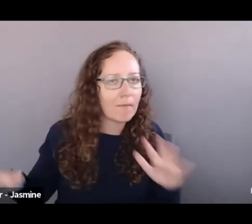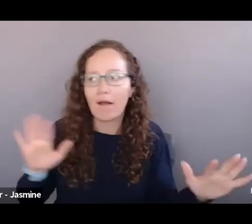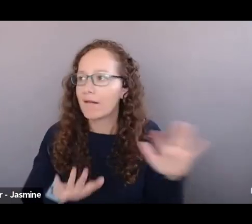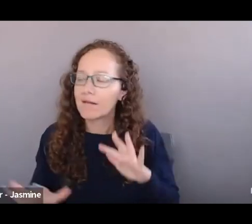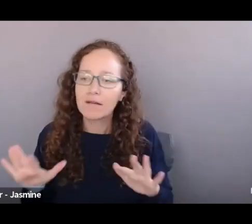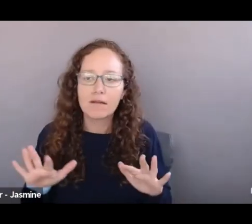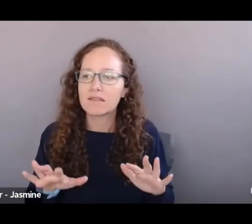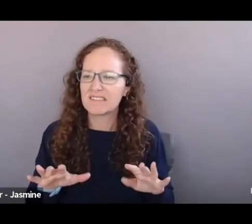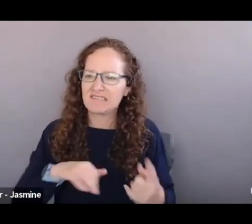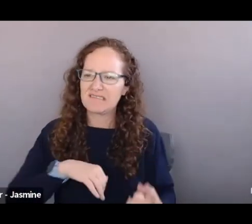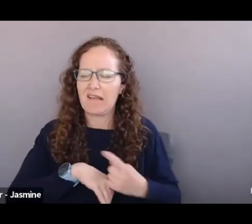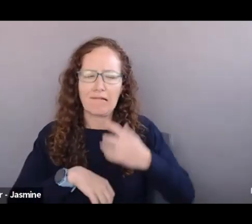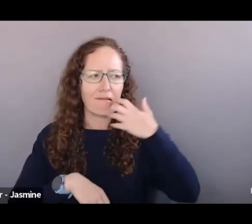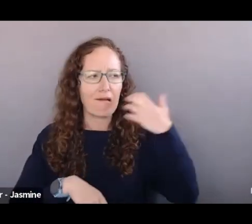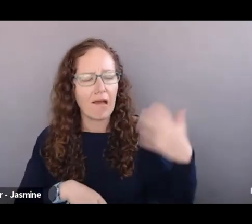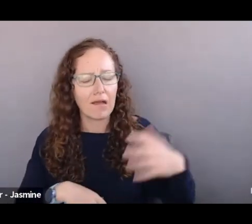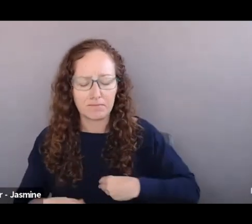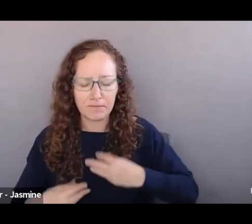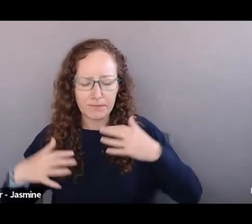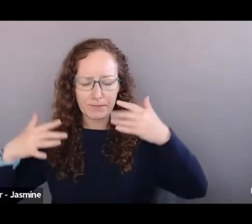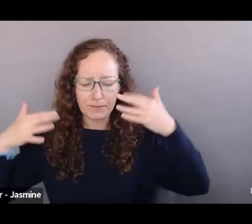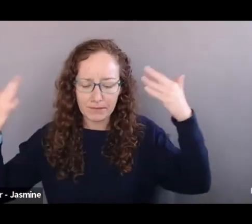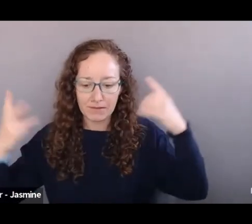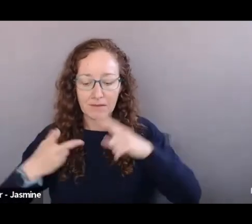everywhere, my incredible thirst.